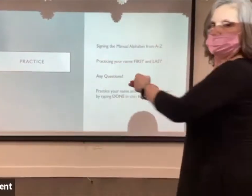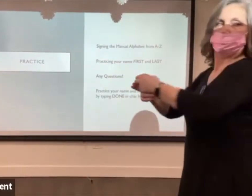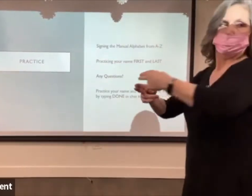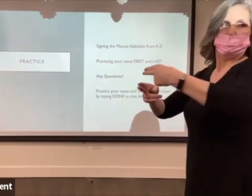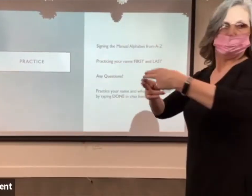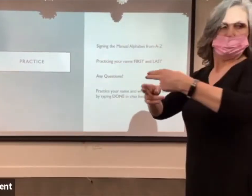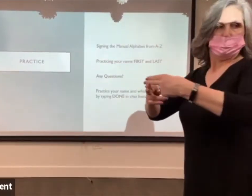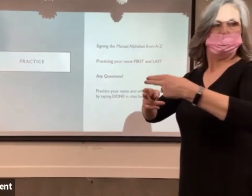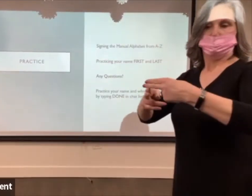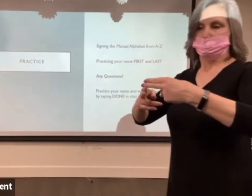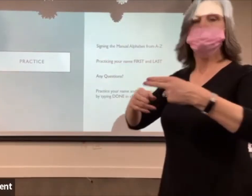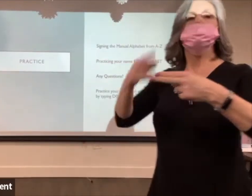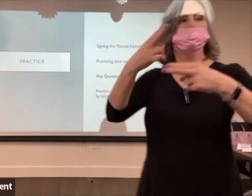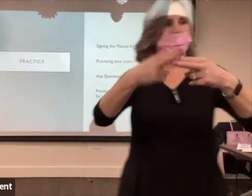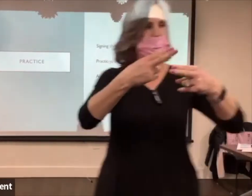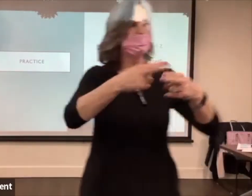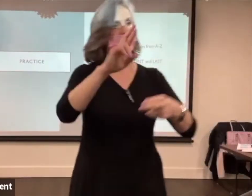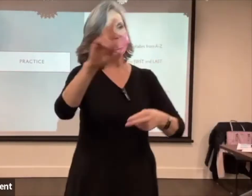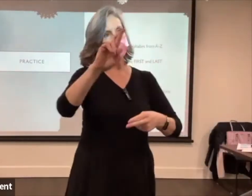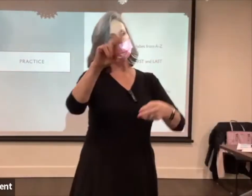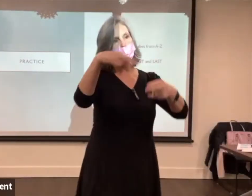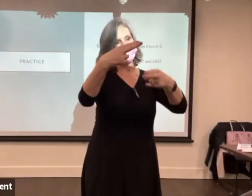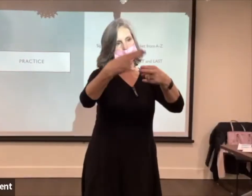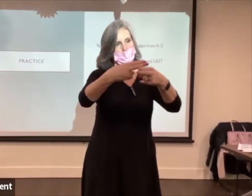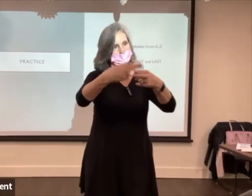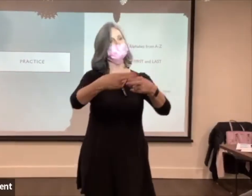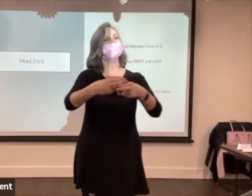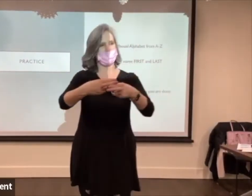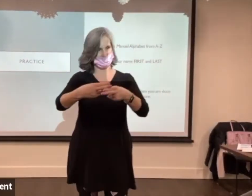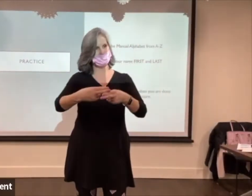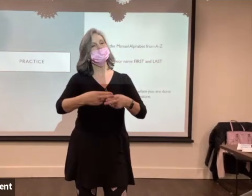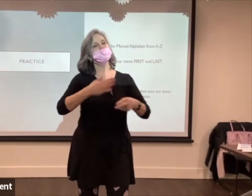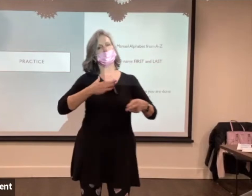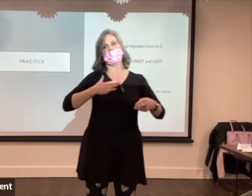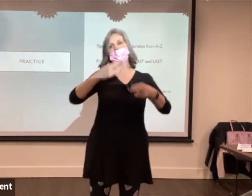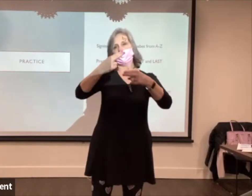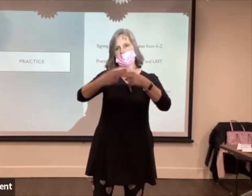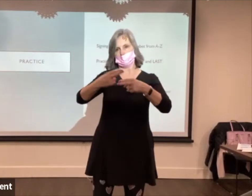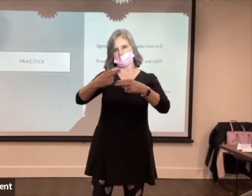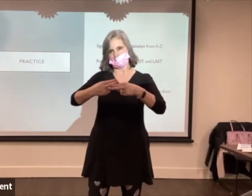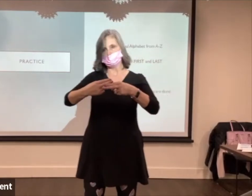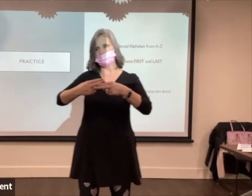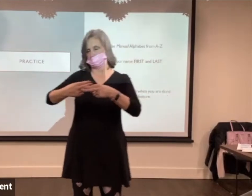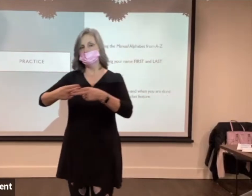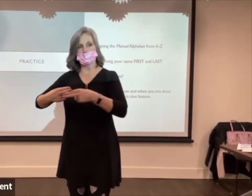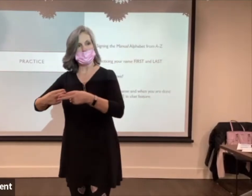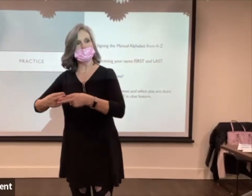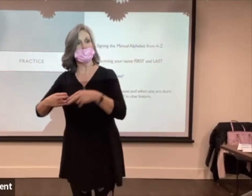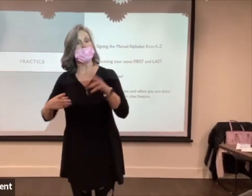So if you're lefty, Yeah. righty, my right hand's on the top. Yes, my name. Excellent. Any